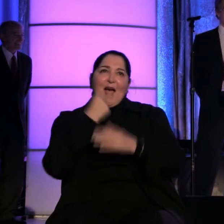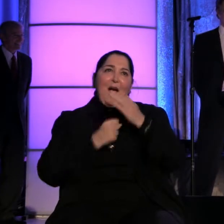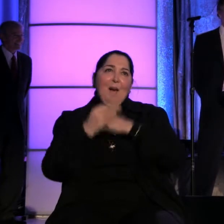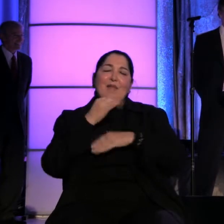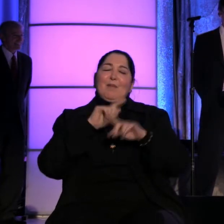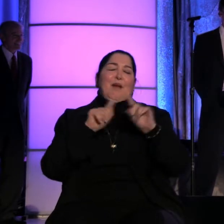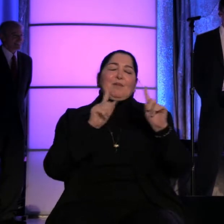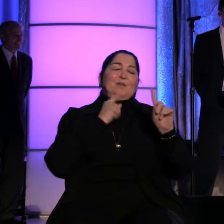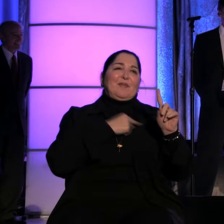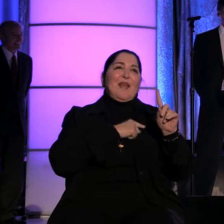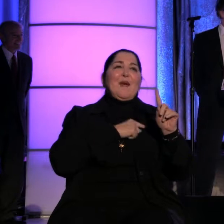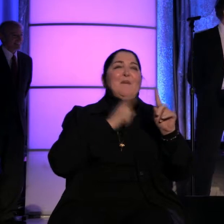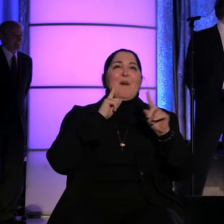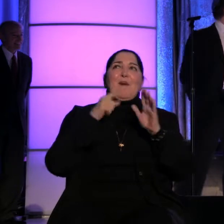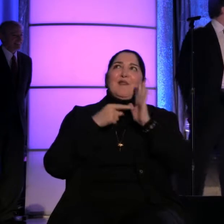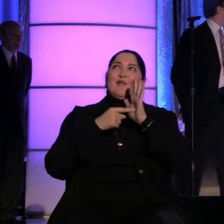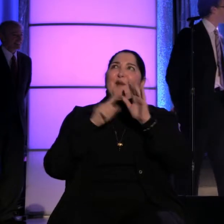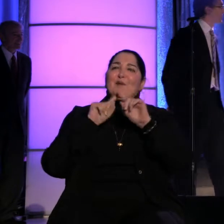so we're just going to show you a bunch of slides.